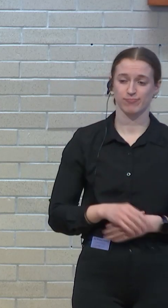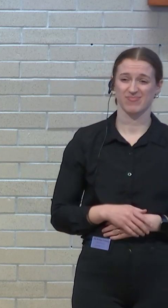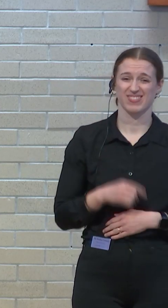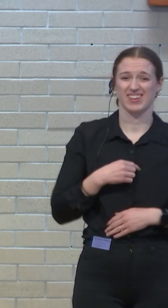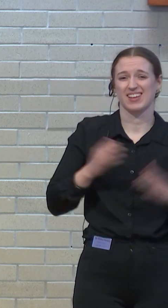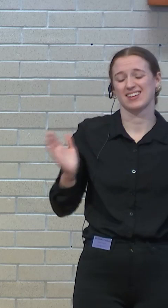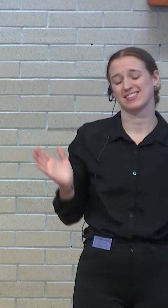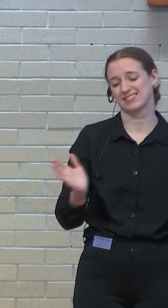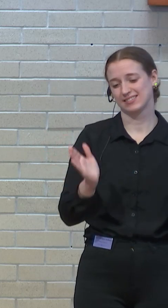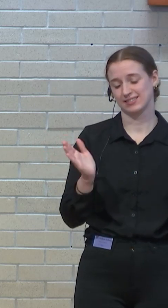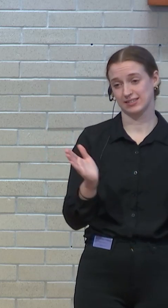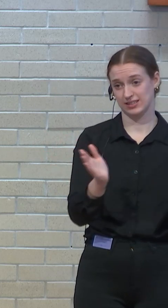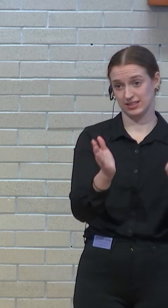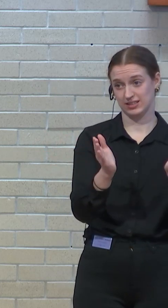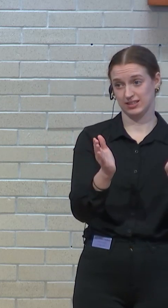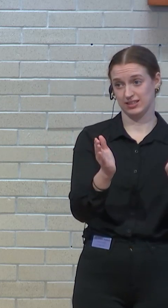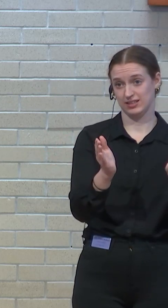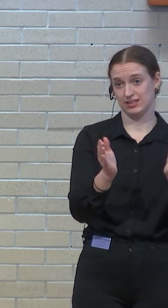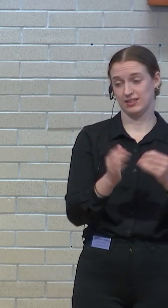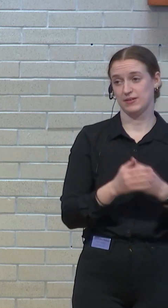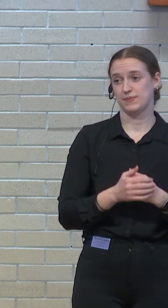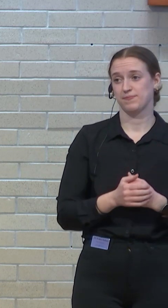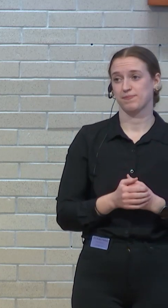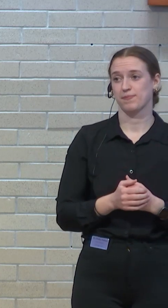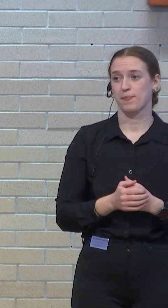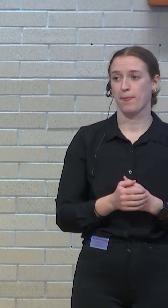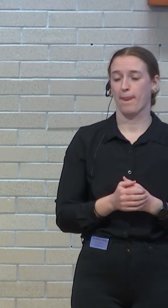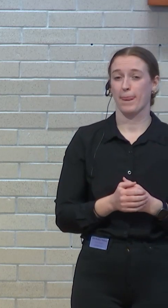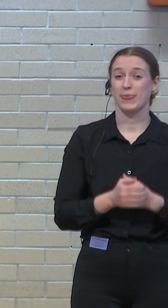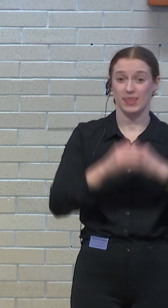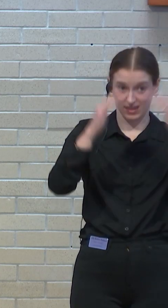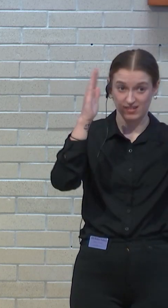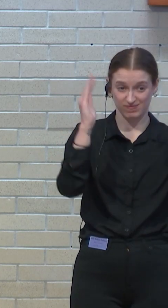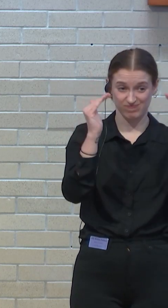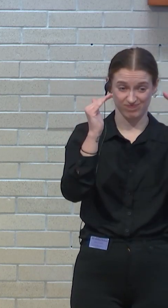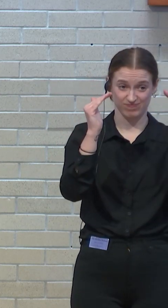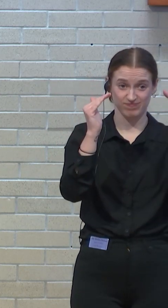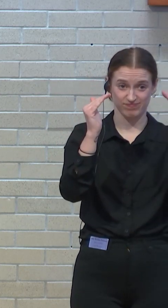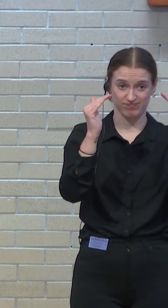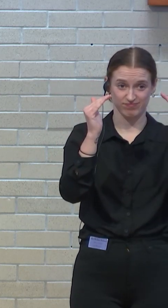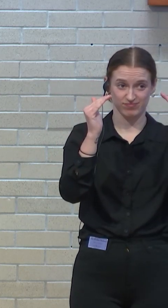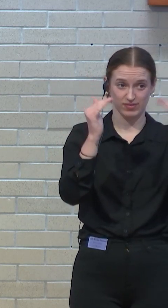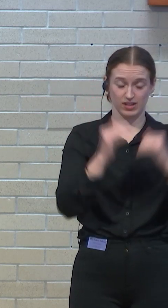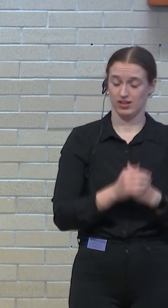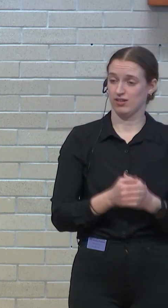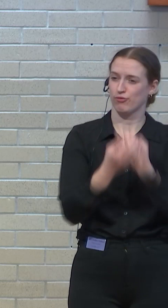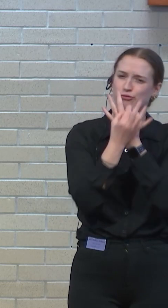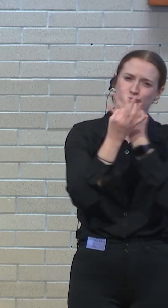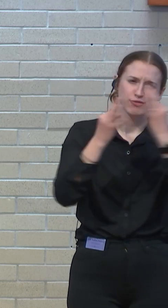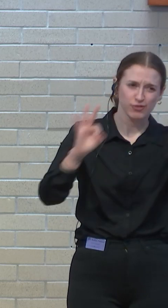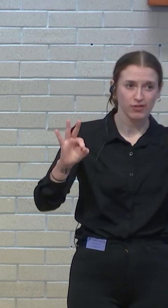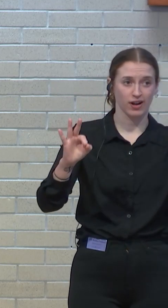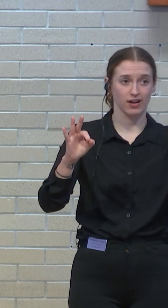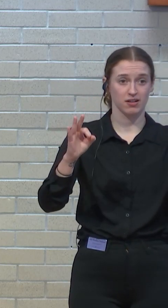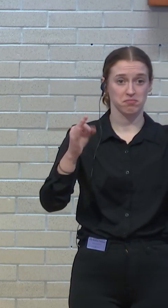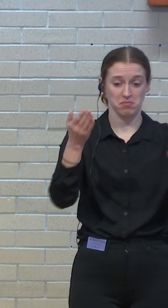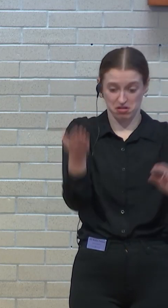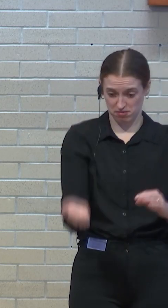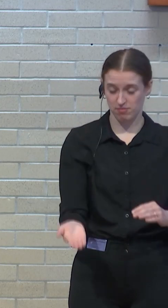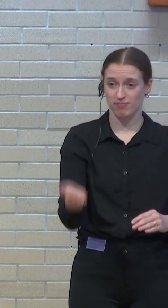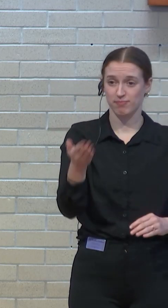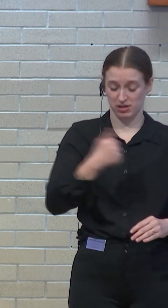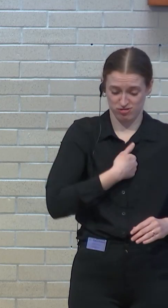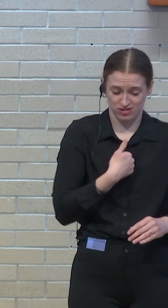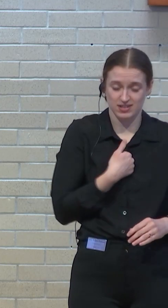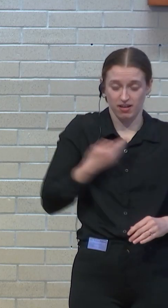encourage you today is, and I want to say to you that there's hope. There's freedom in being who you are.